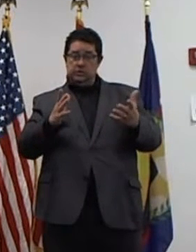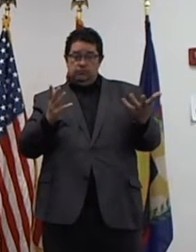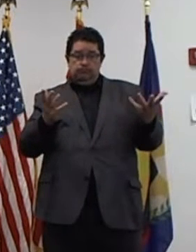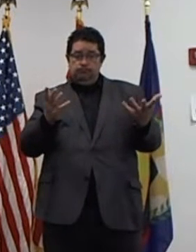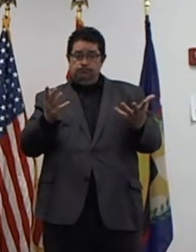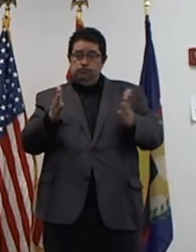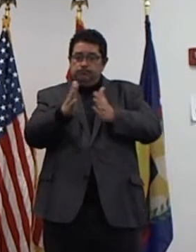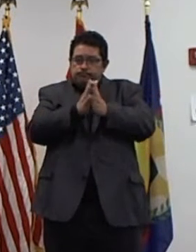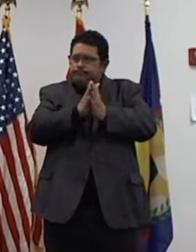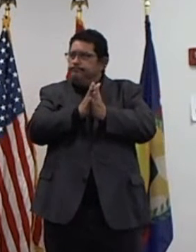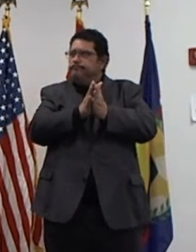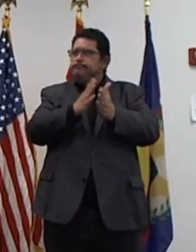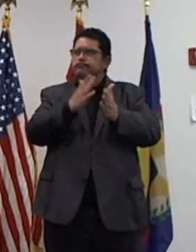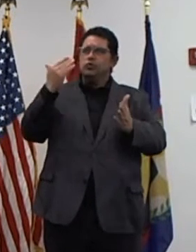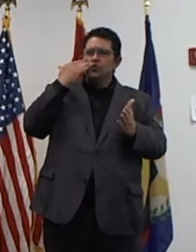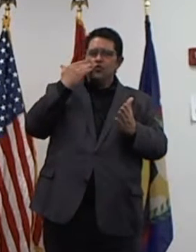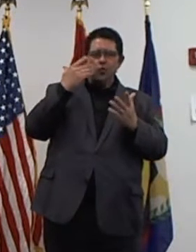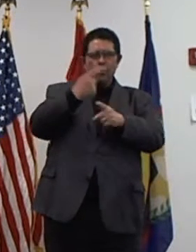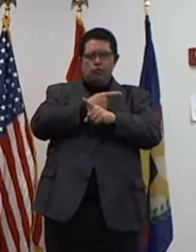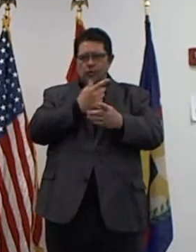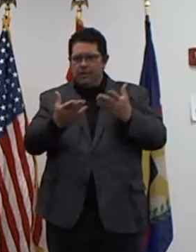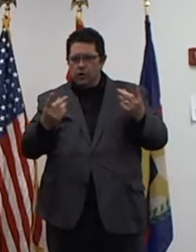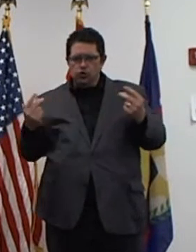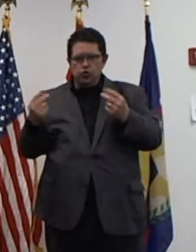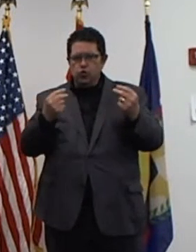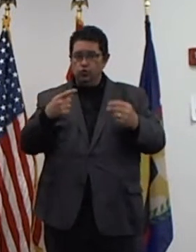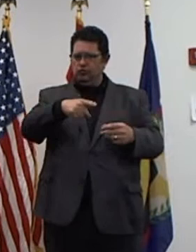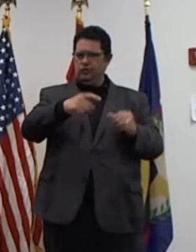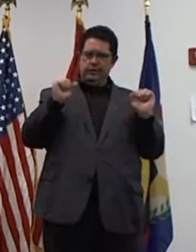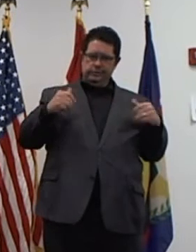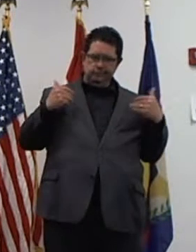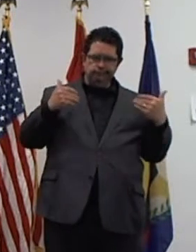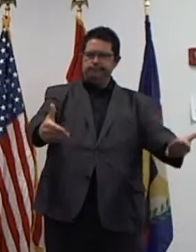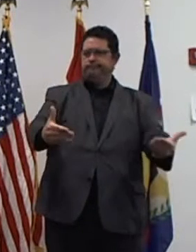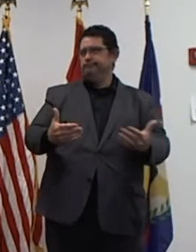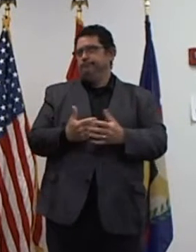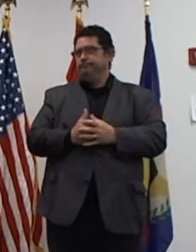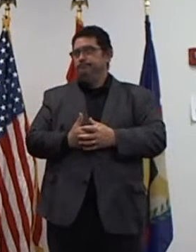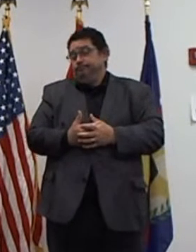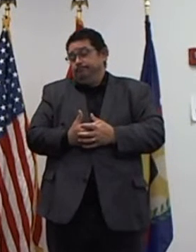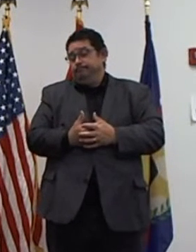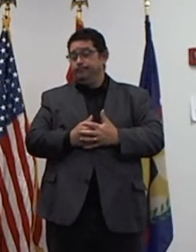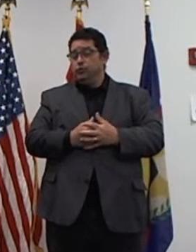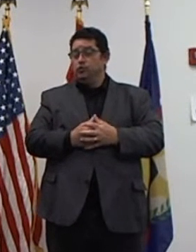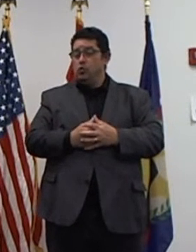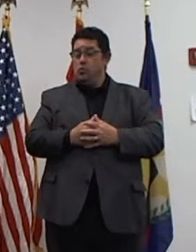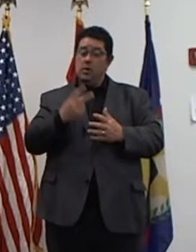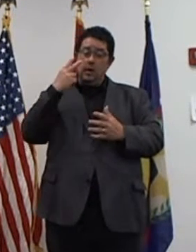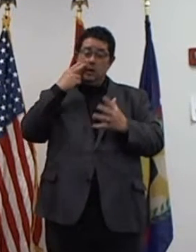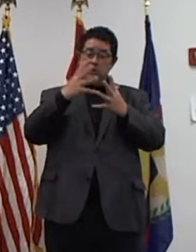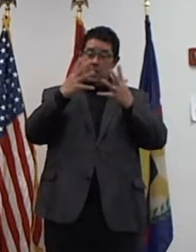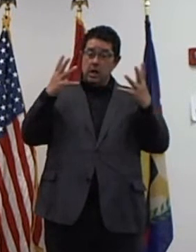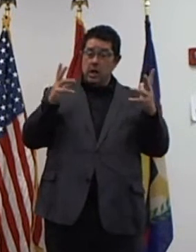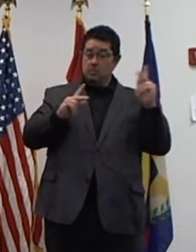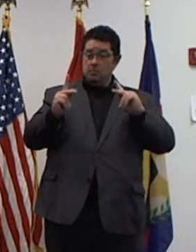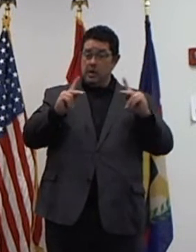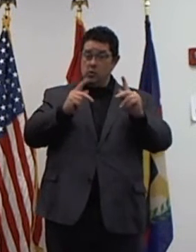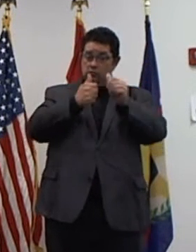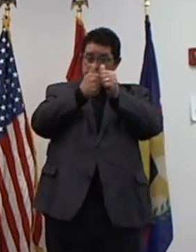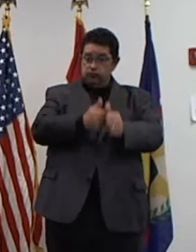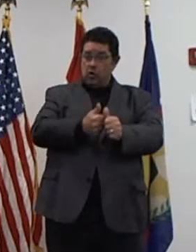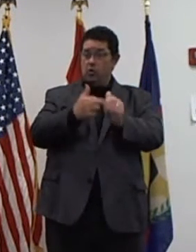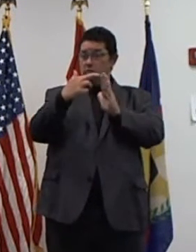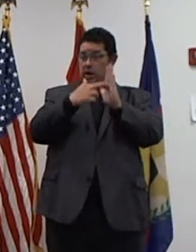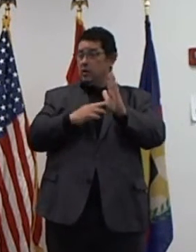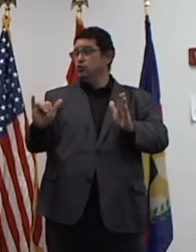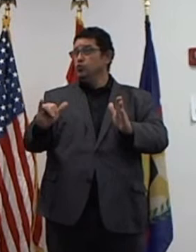an eagerness to know what the right thing to do is, so they can just do it. And I see a lot of people in the community following those